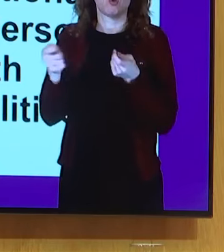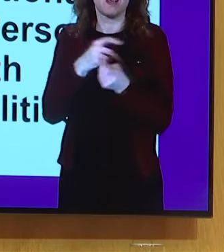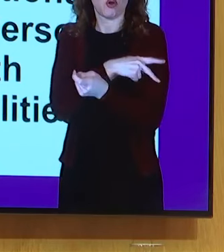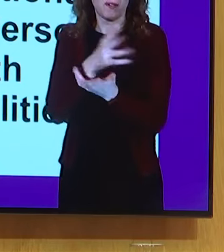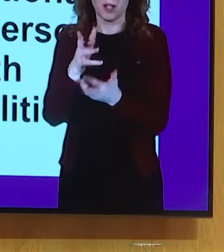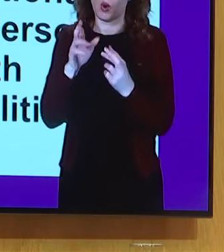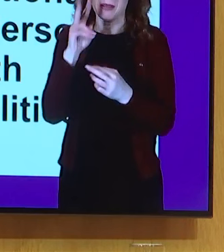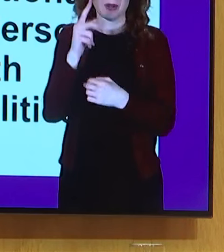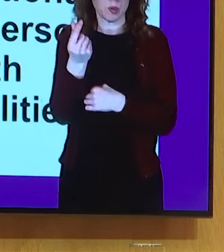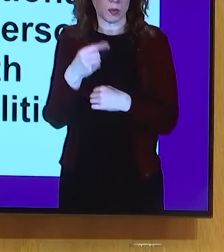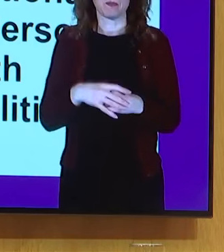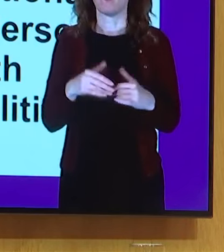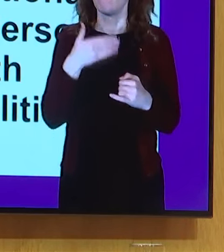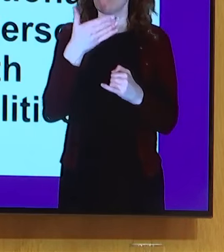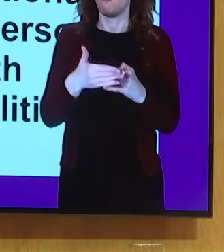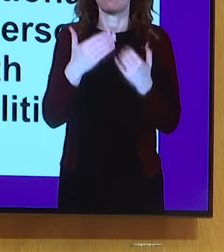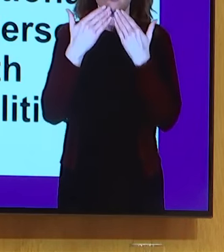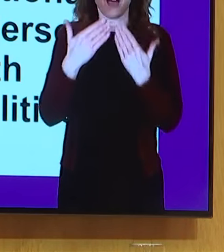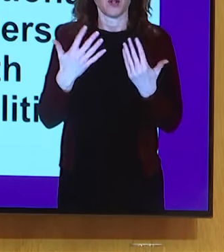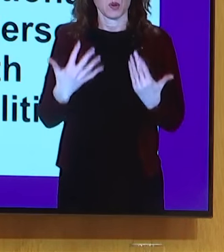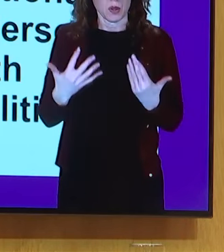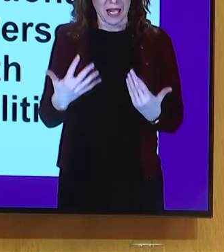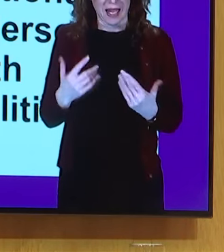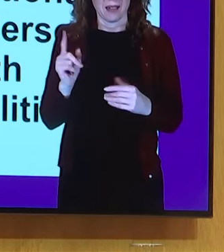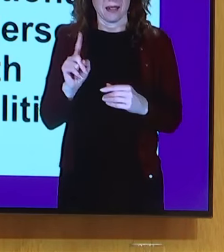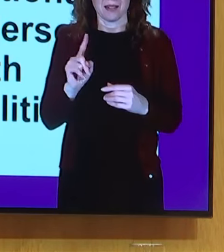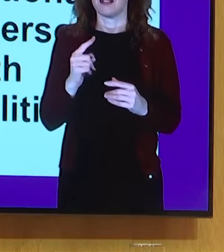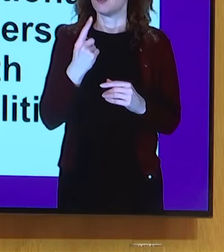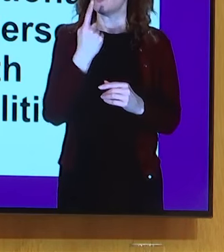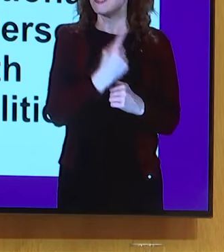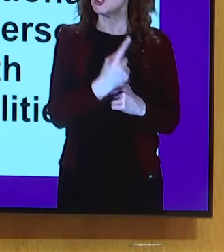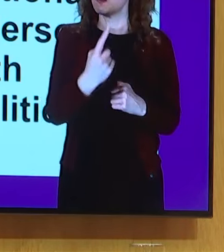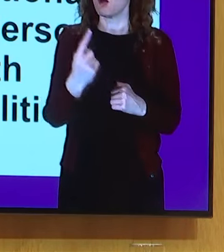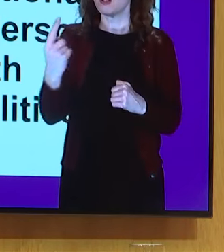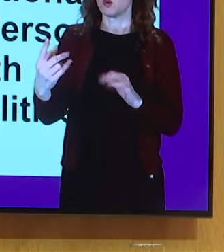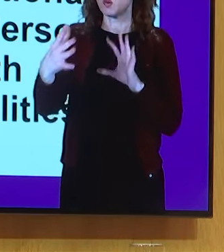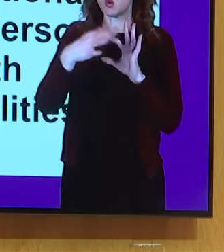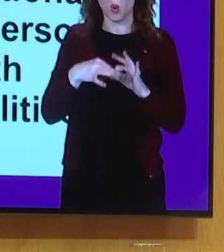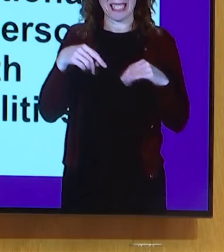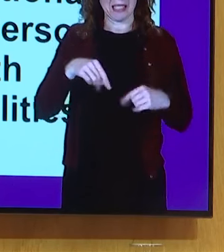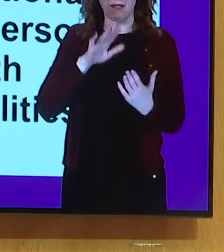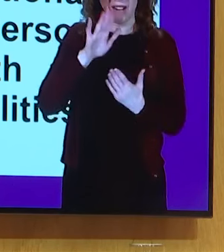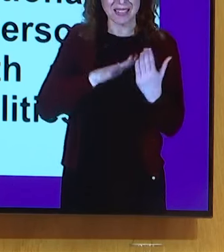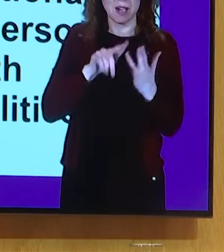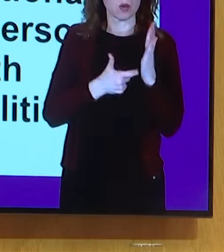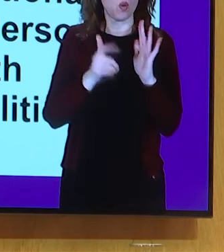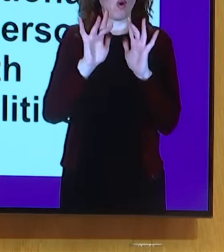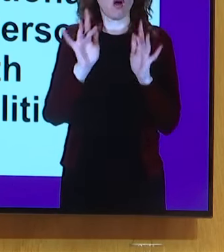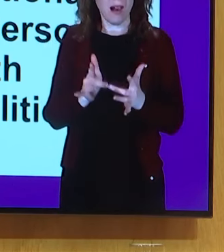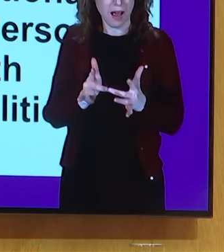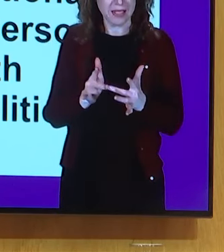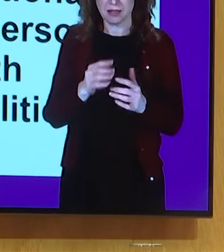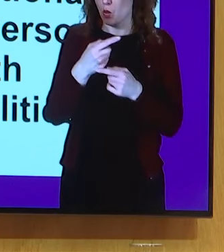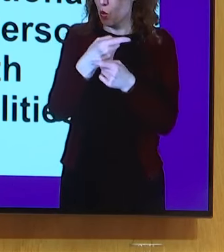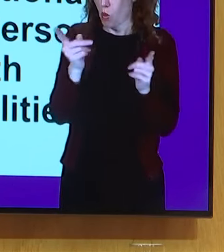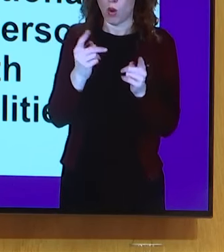soon. My final thanks of today goes to every single person who's joined us in person, who's joined us online, who's helped to make